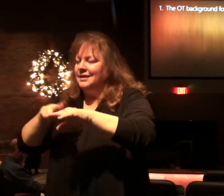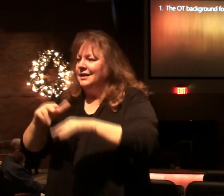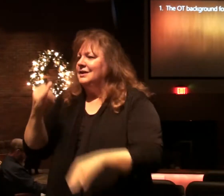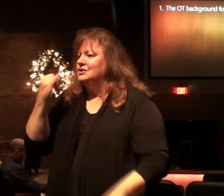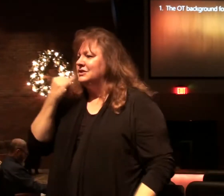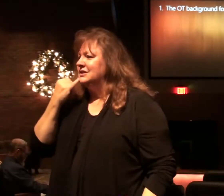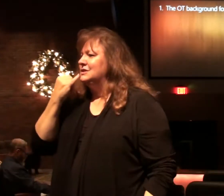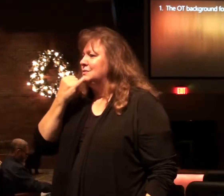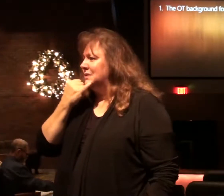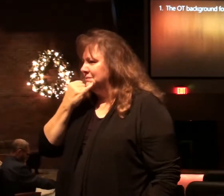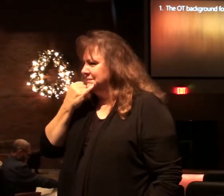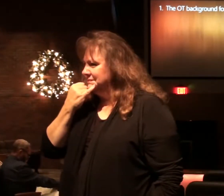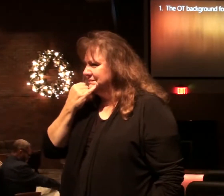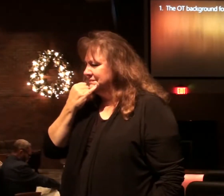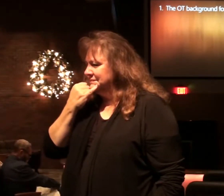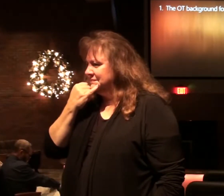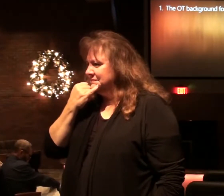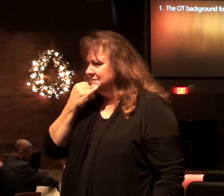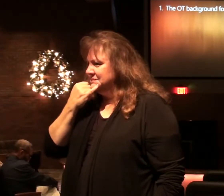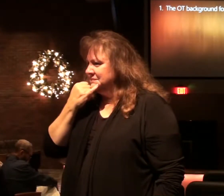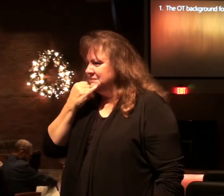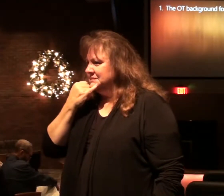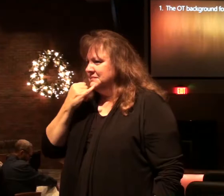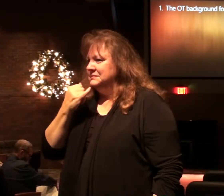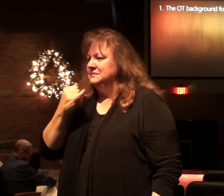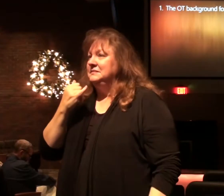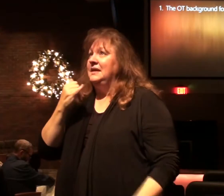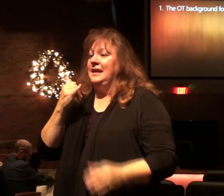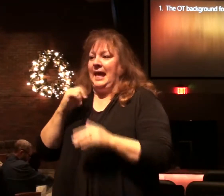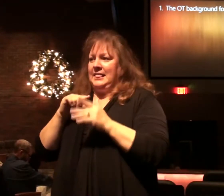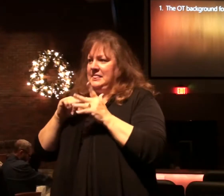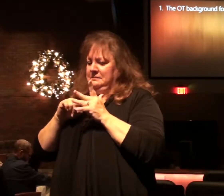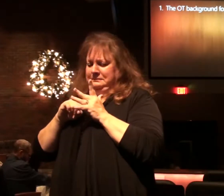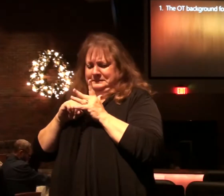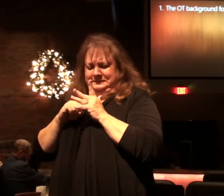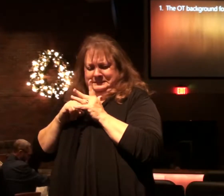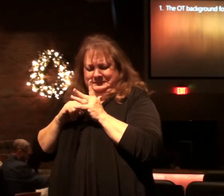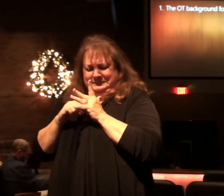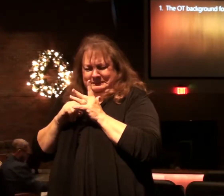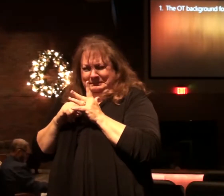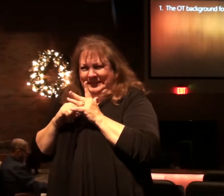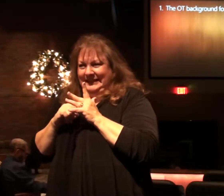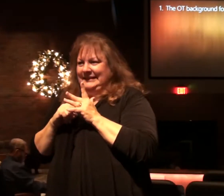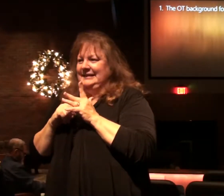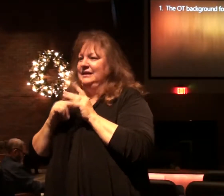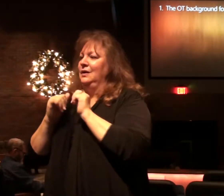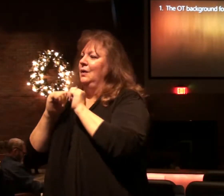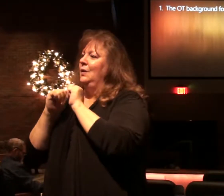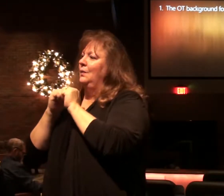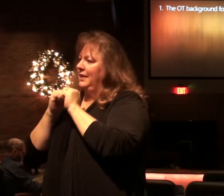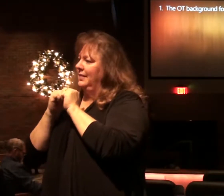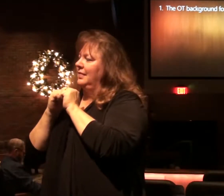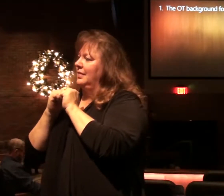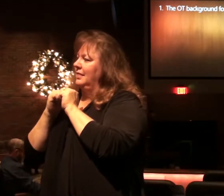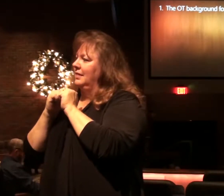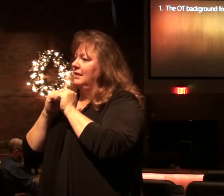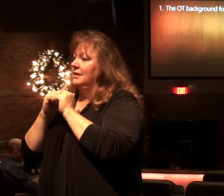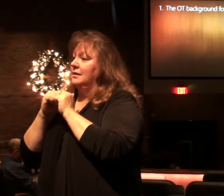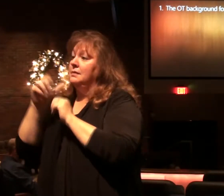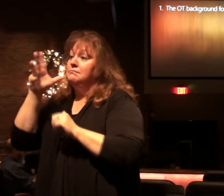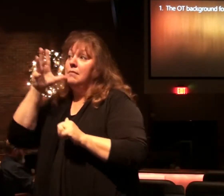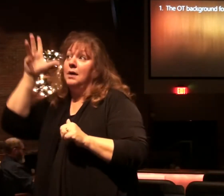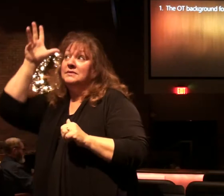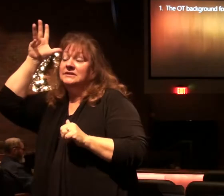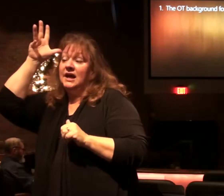Israel. It's in its early stages with the